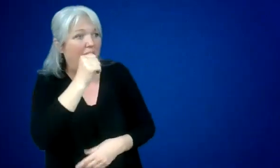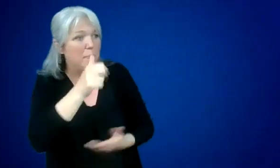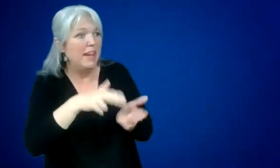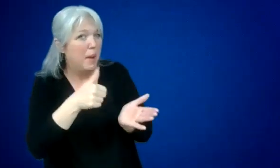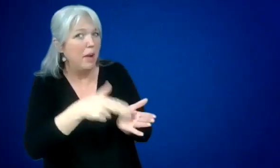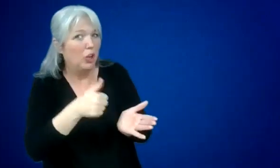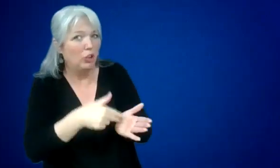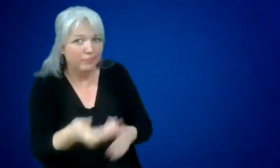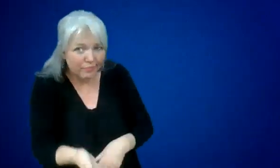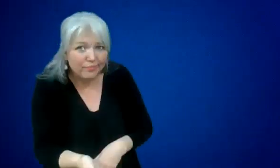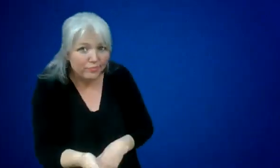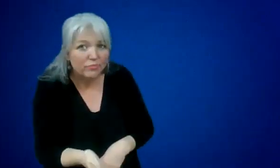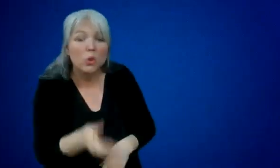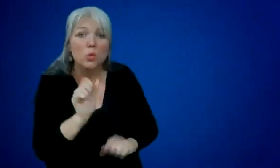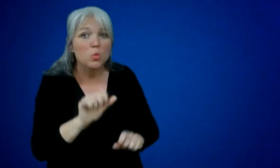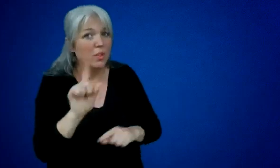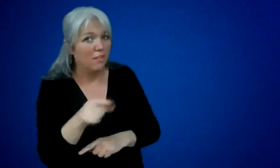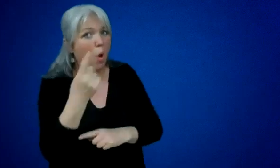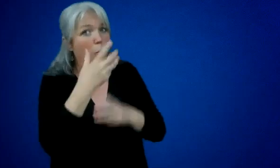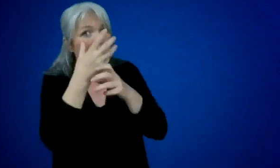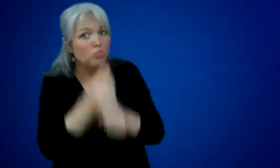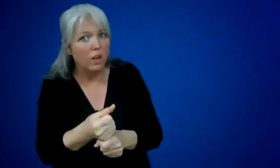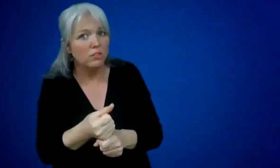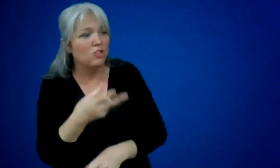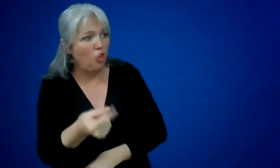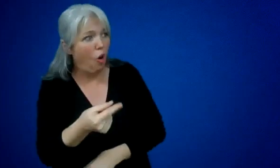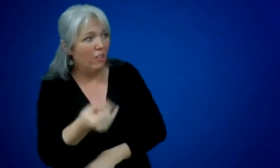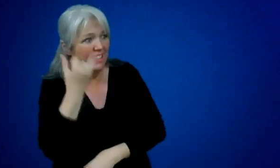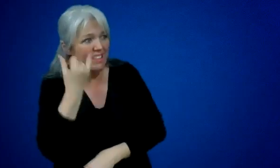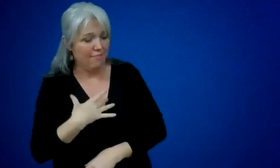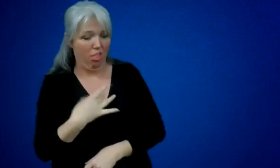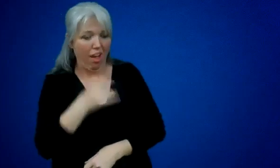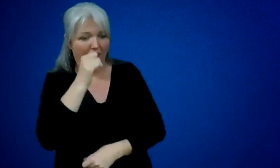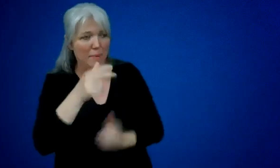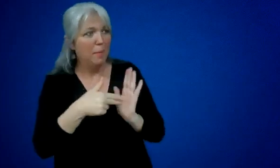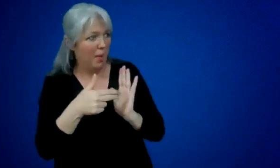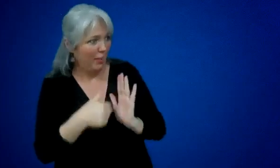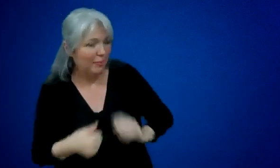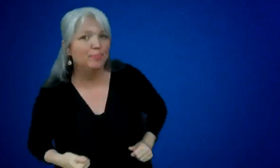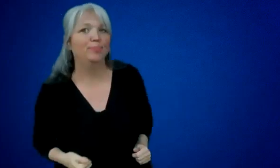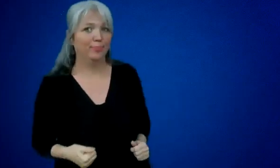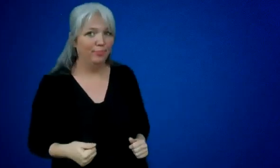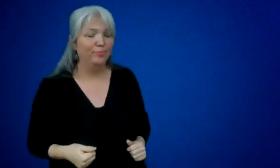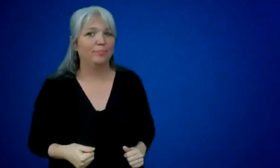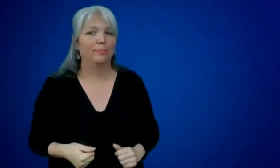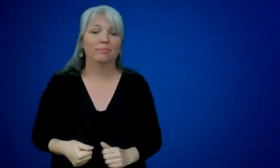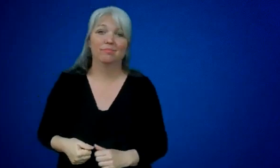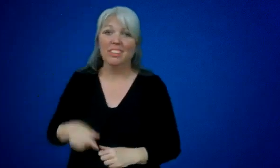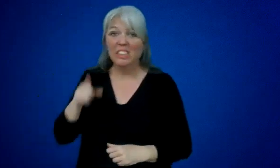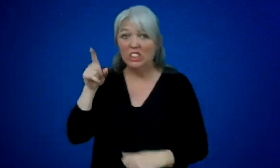said. "You can always trust a dog that likes peanut butter." She was old,